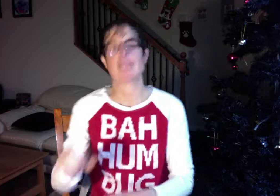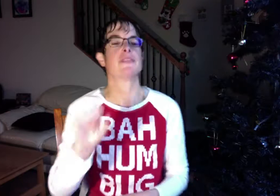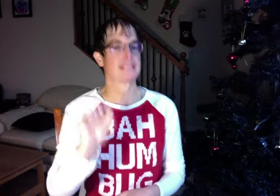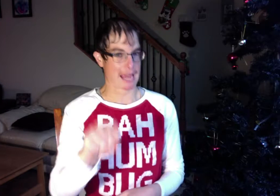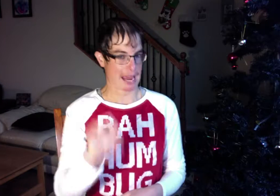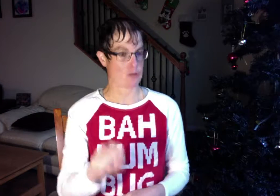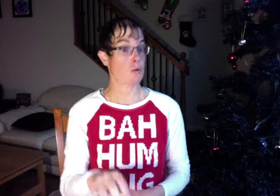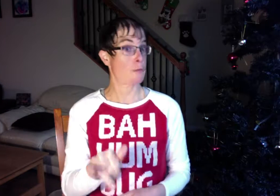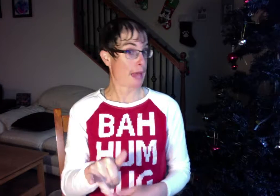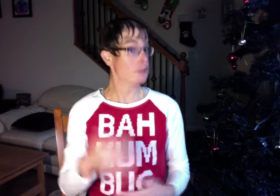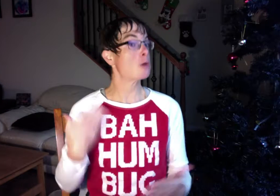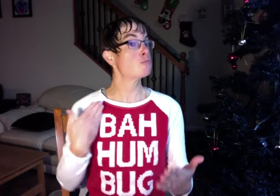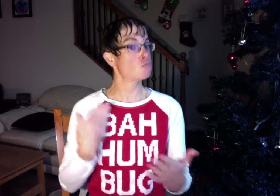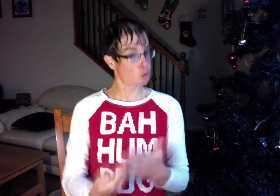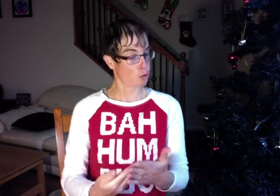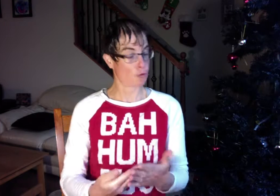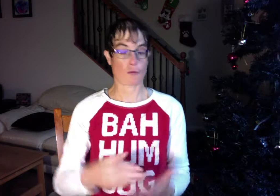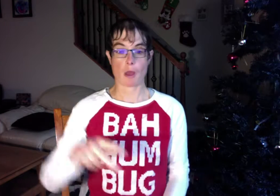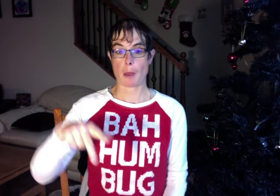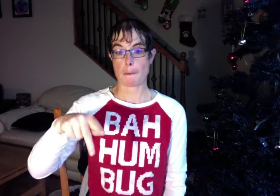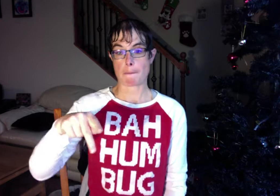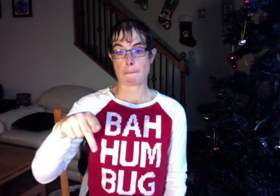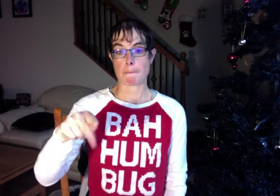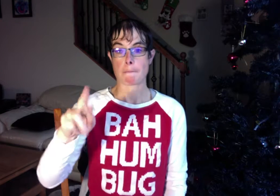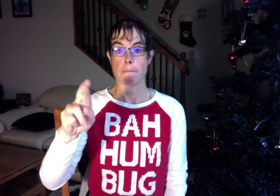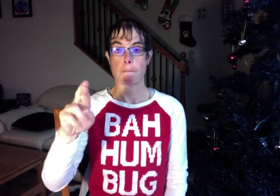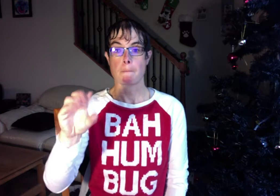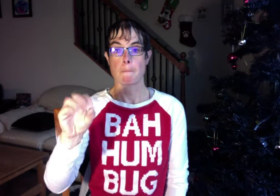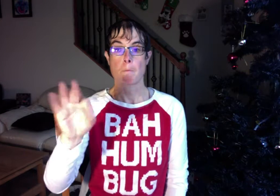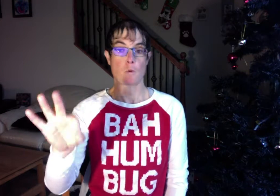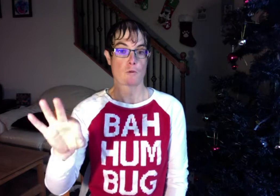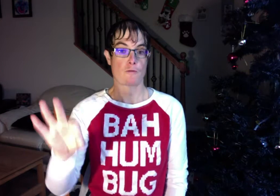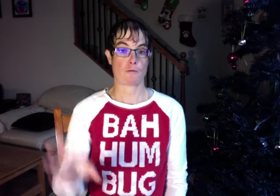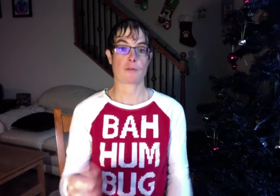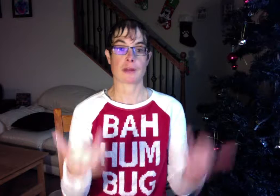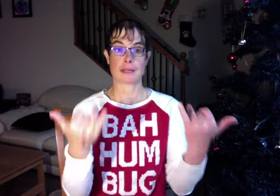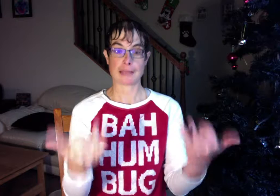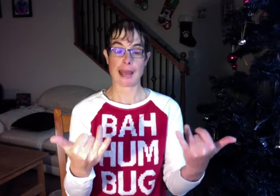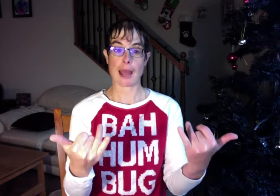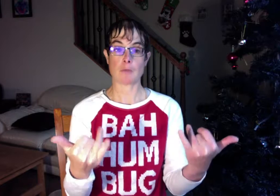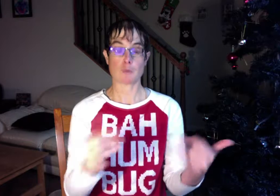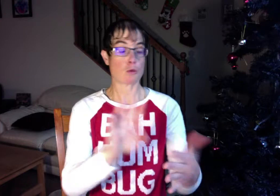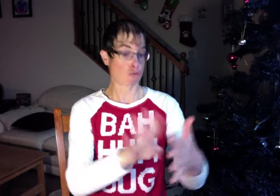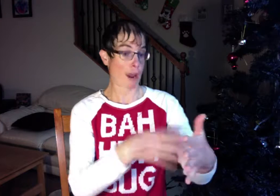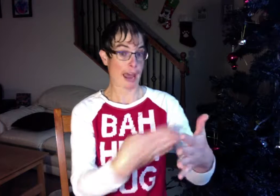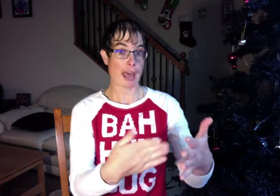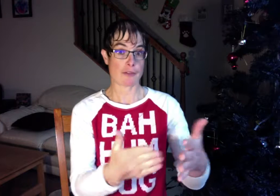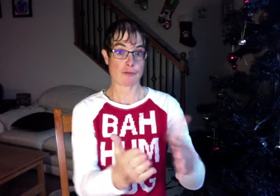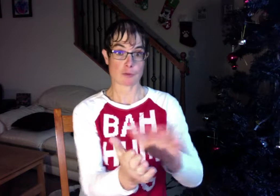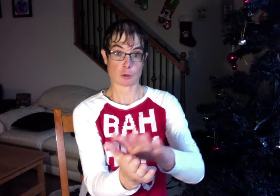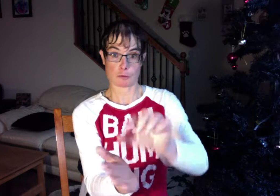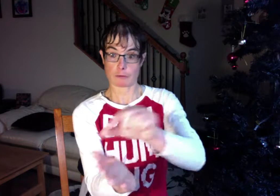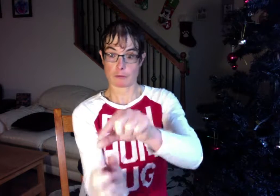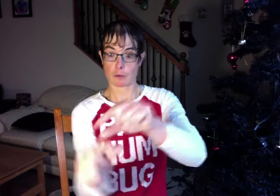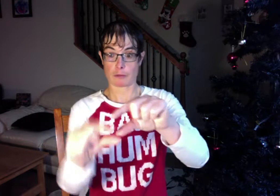for her being a really loving sister. Flip back. All you need to do is bend this back. Eyes. All you need to do, see that